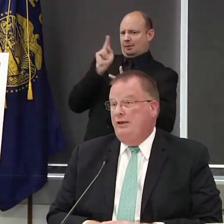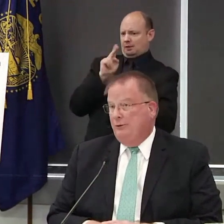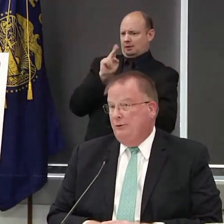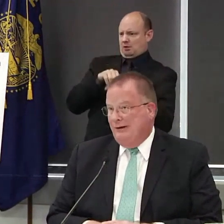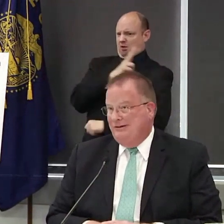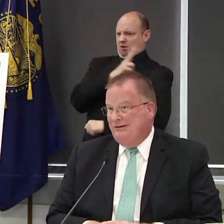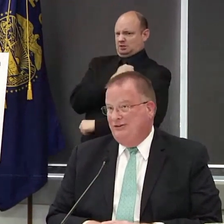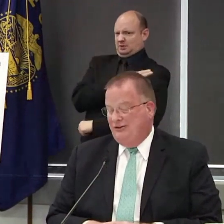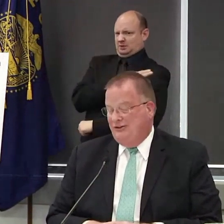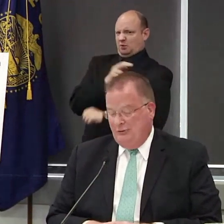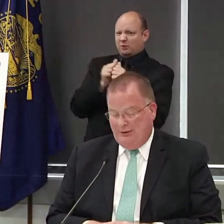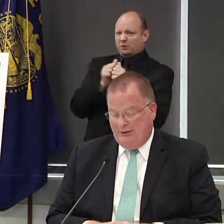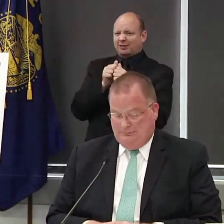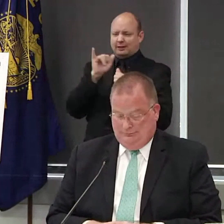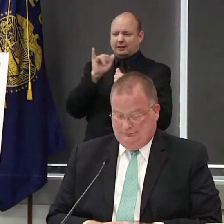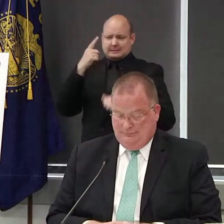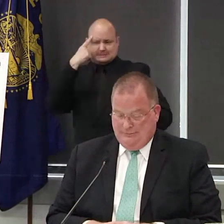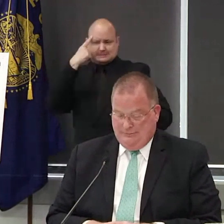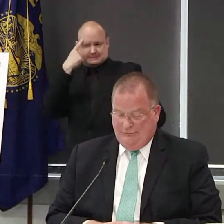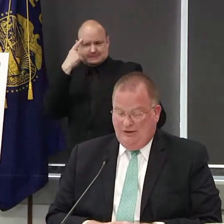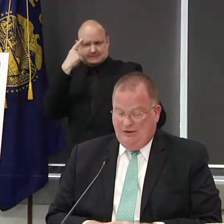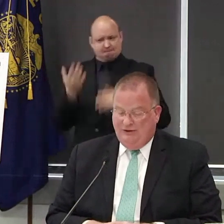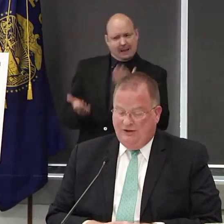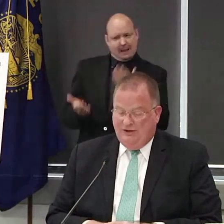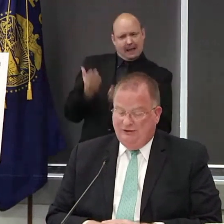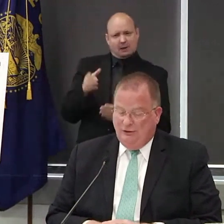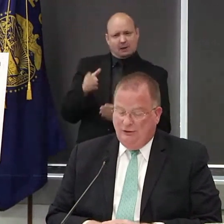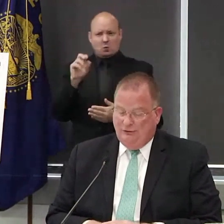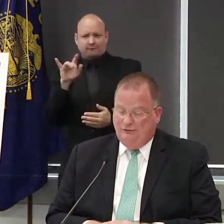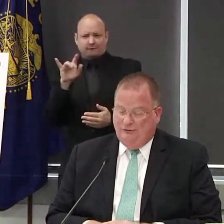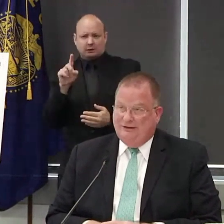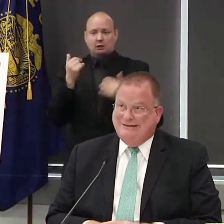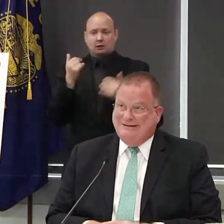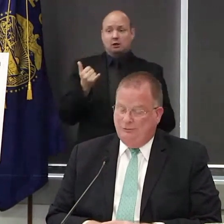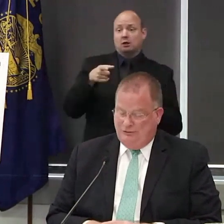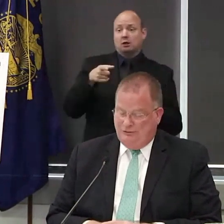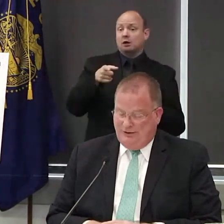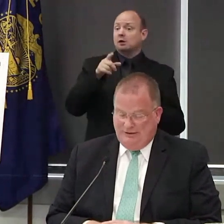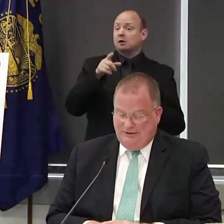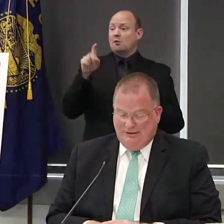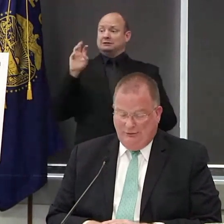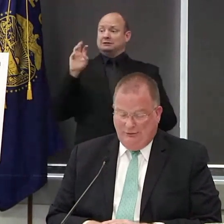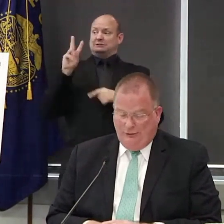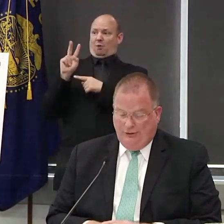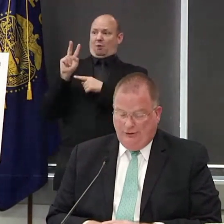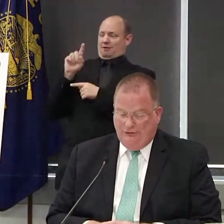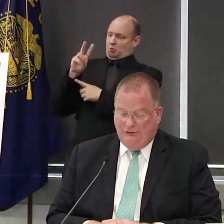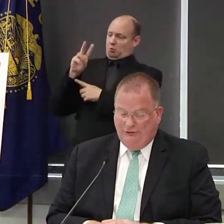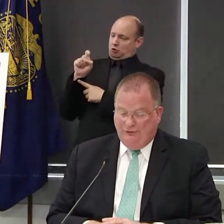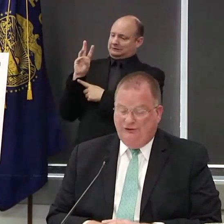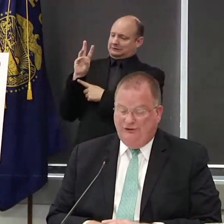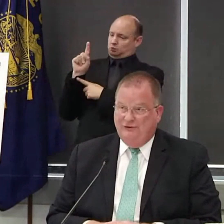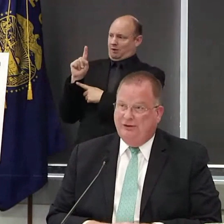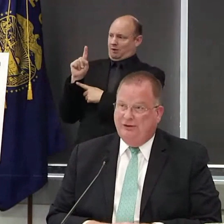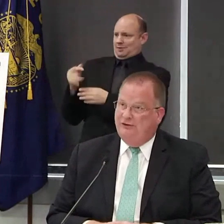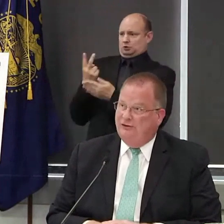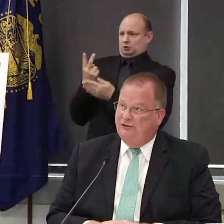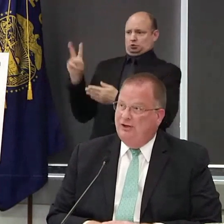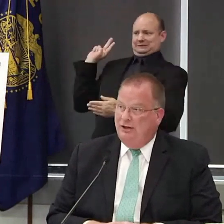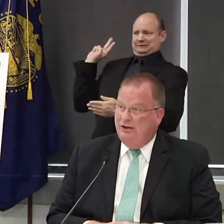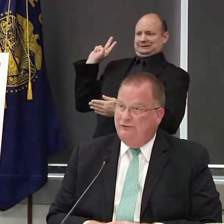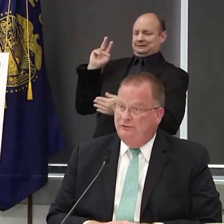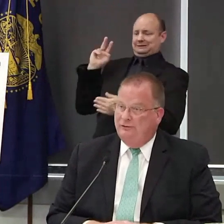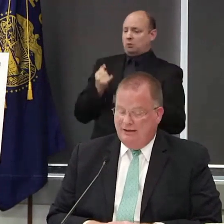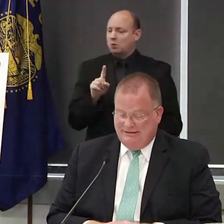ago, there were 161. These daily totals reflect a downward trend in the number of Oregonians who suffer severe